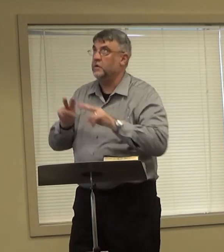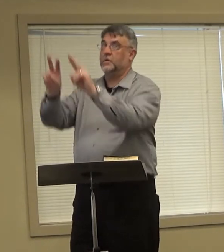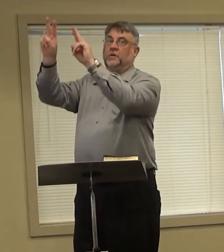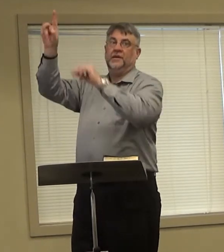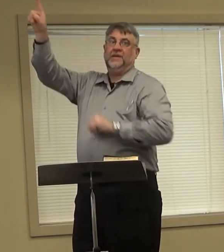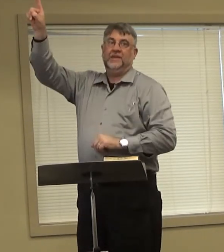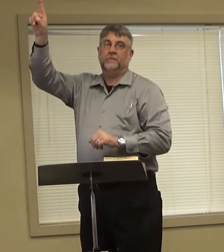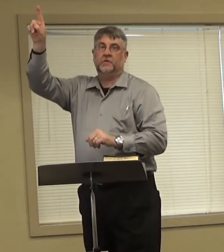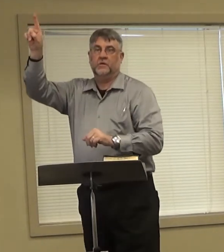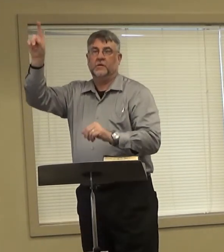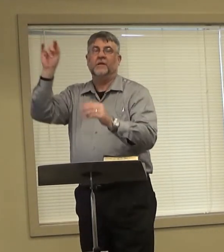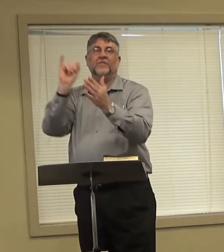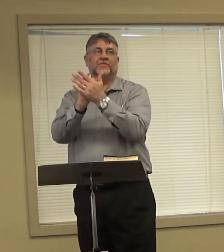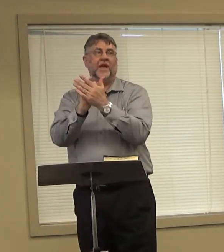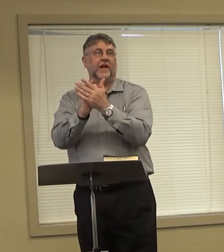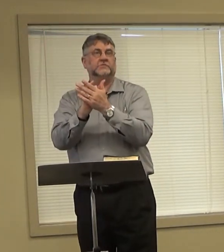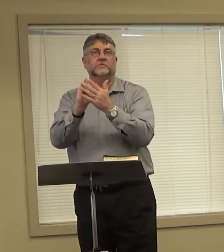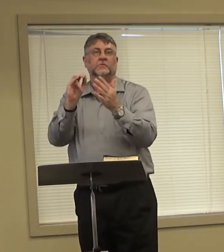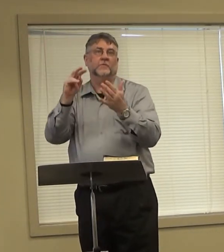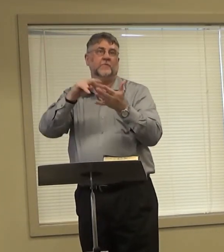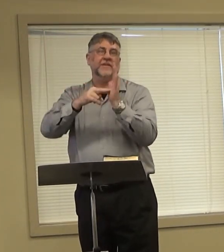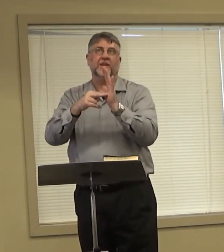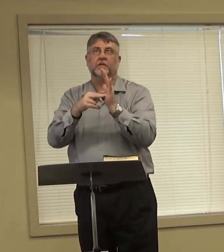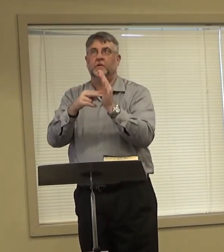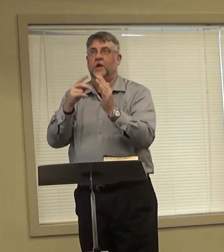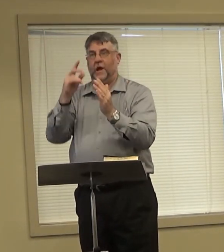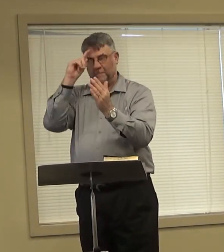But he wants to transform us into his image.